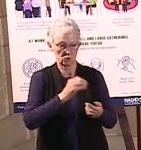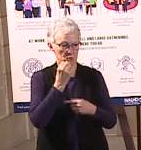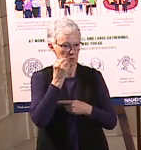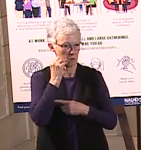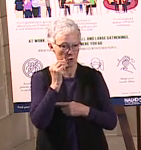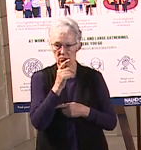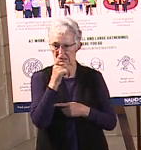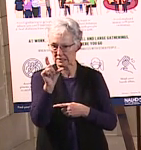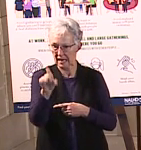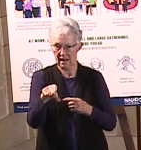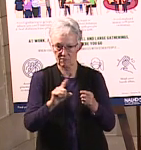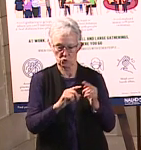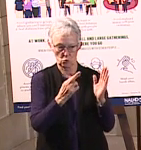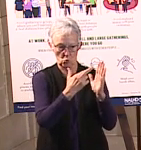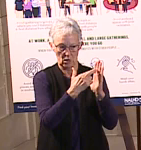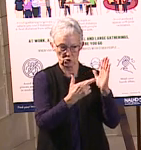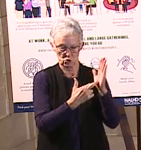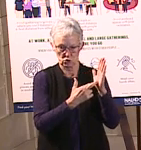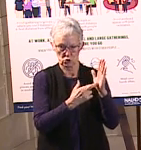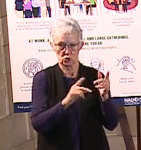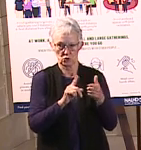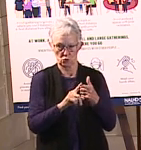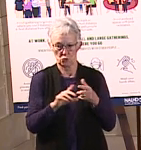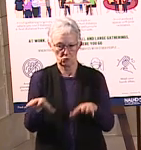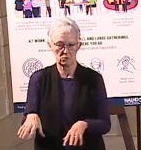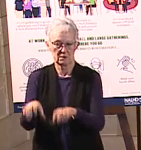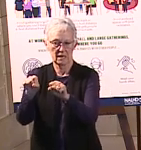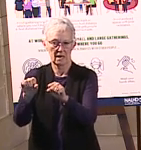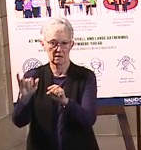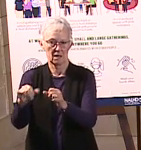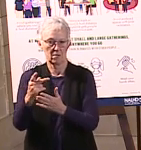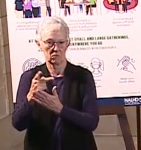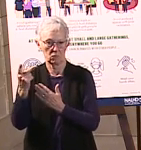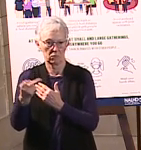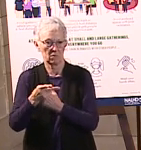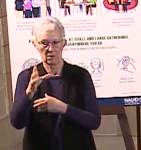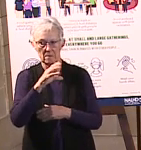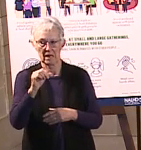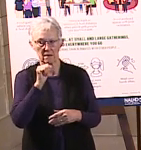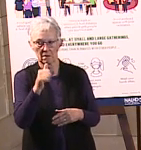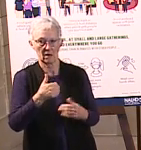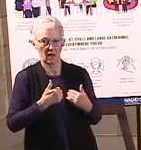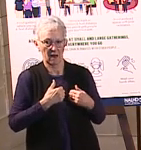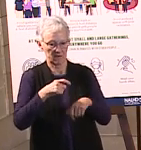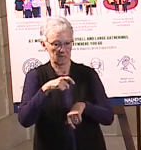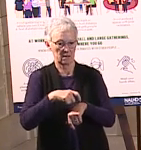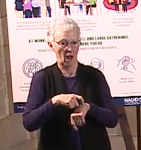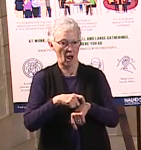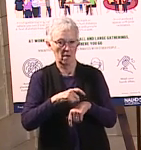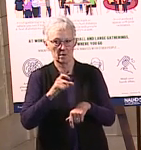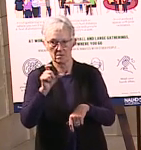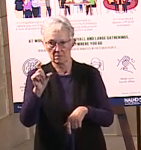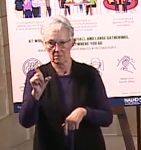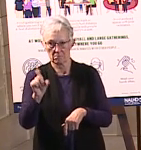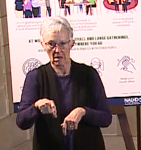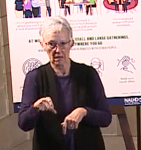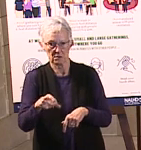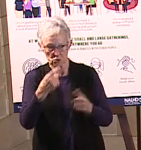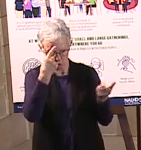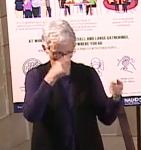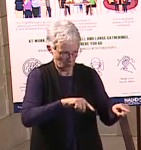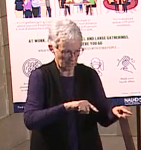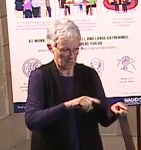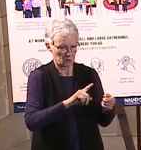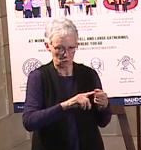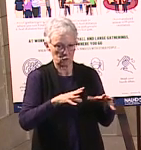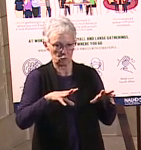and there is no set time frame to enter the program. One of the most unfortunate results of this pandemic has been the